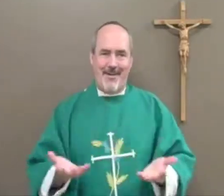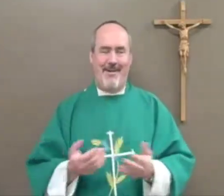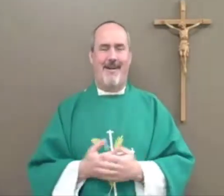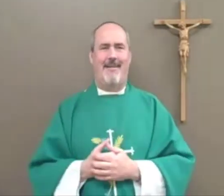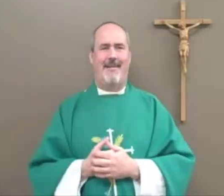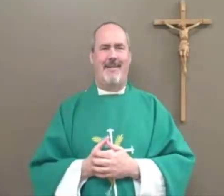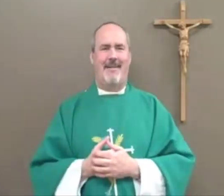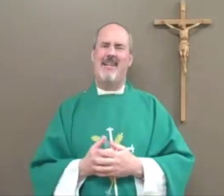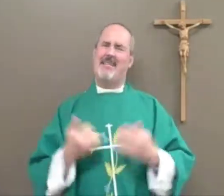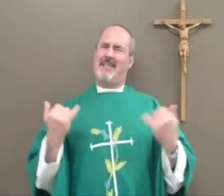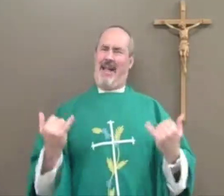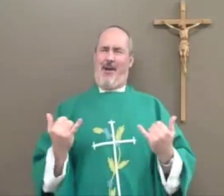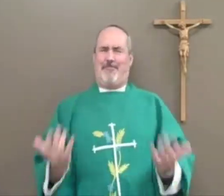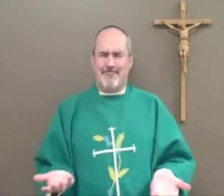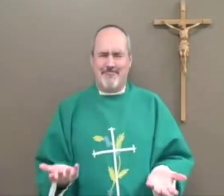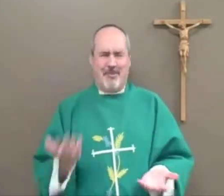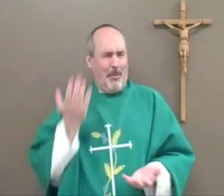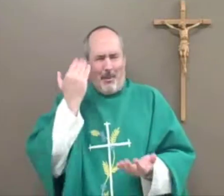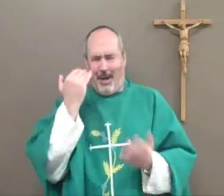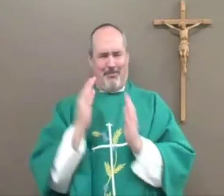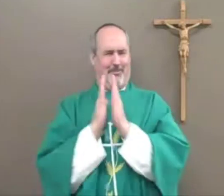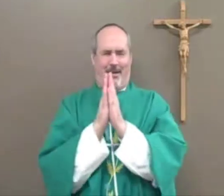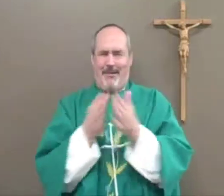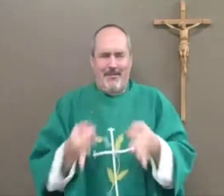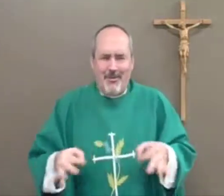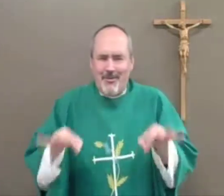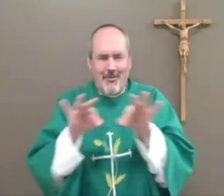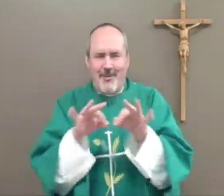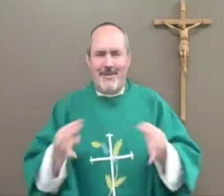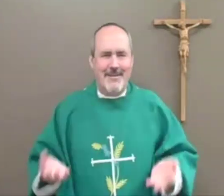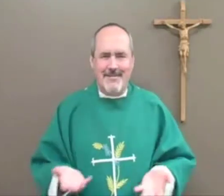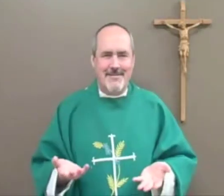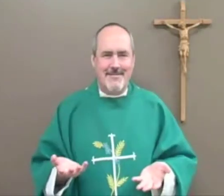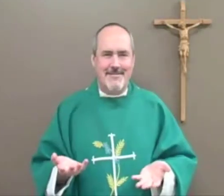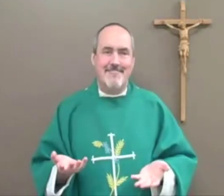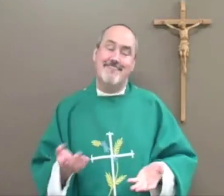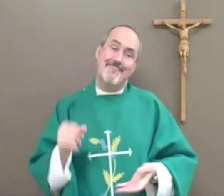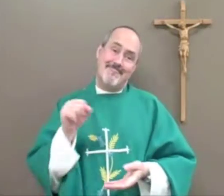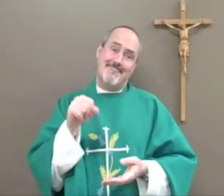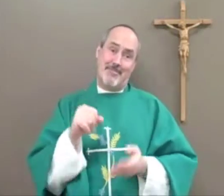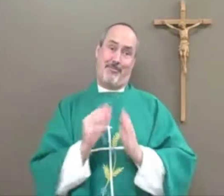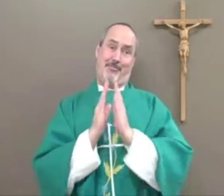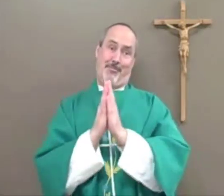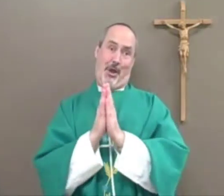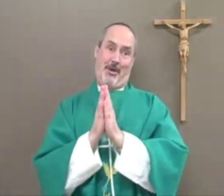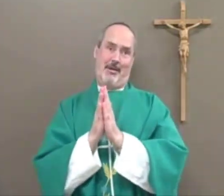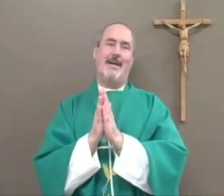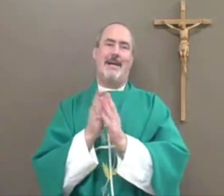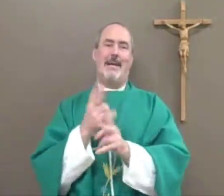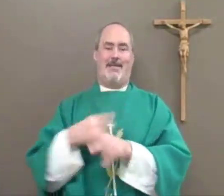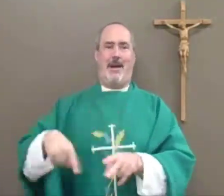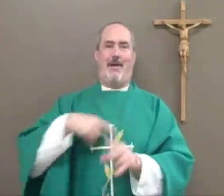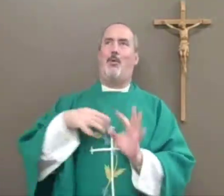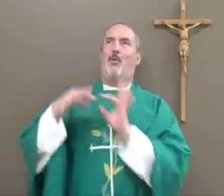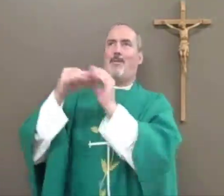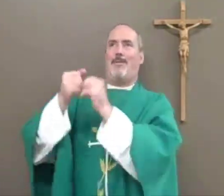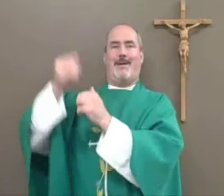of our prayers. I've had people ask me why prayer is so important. And I tell you that it's